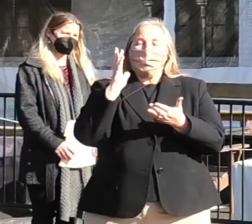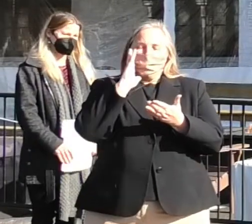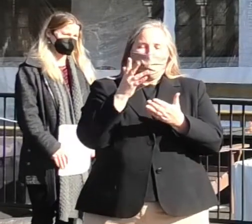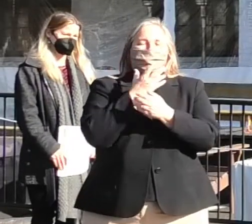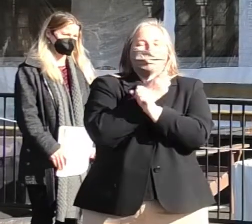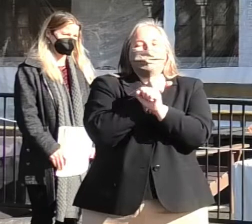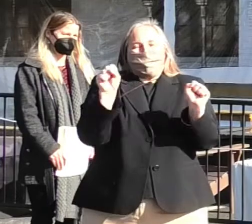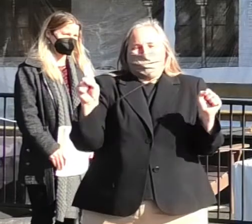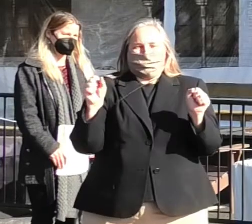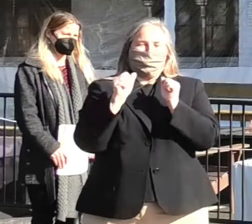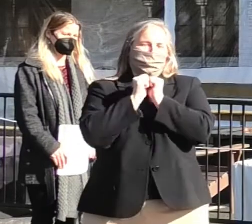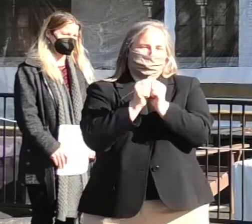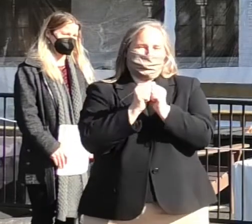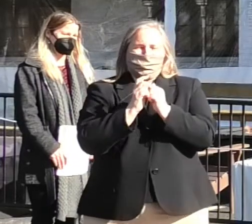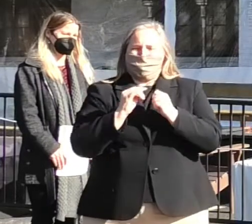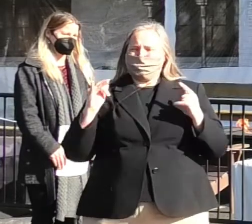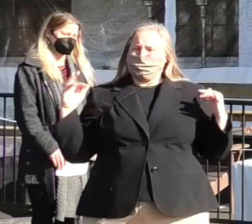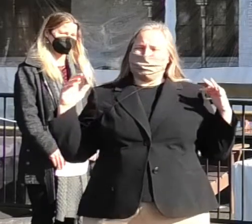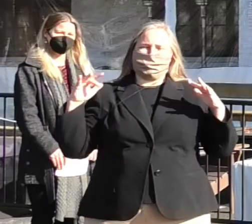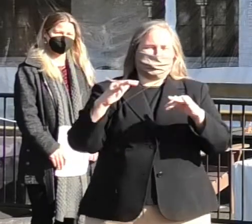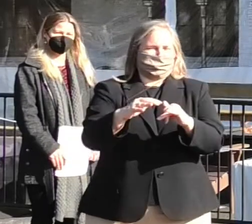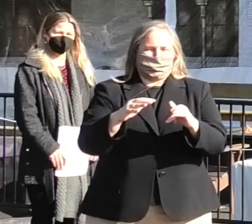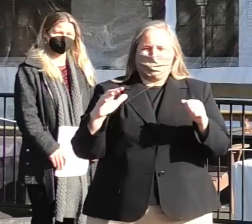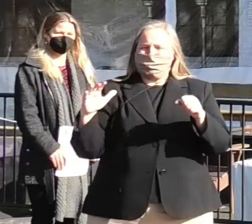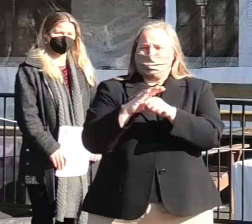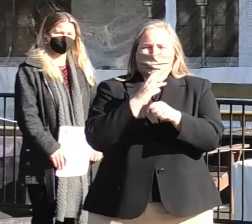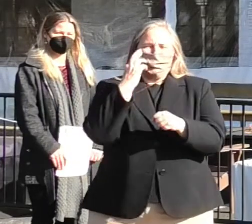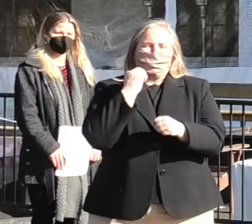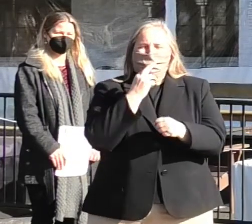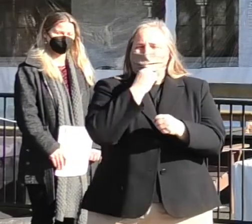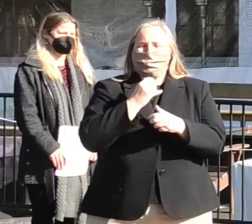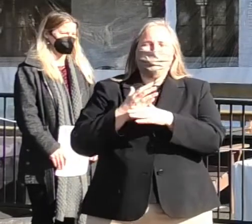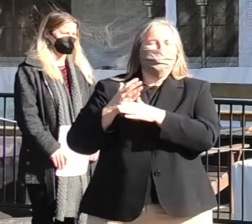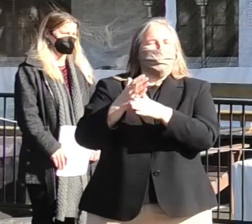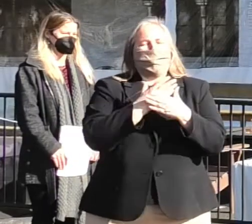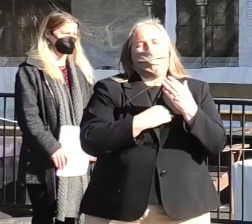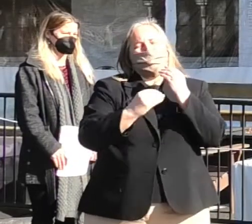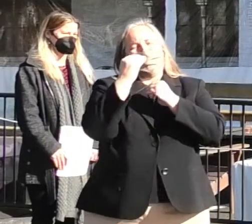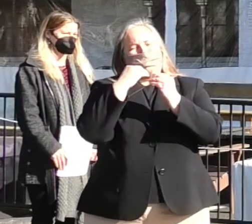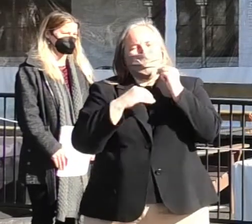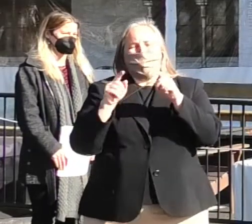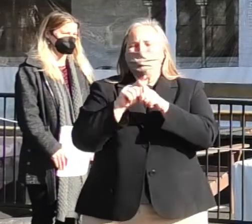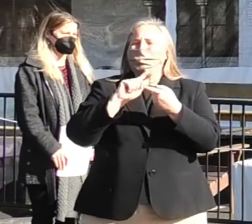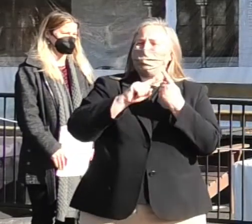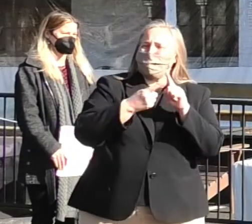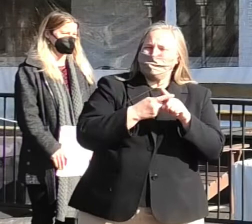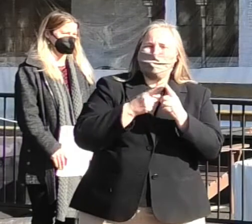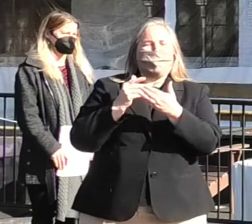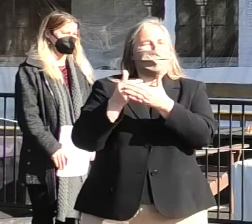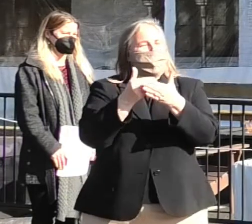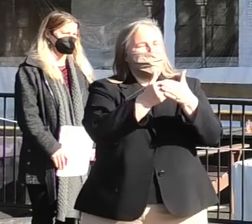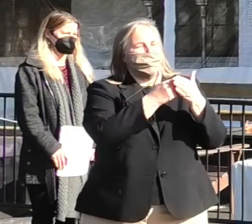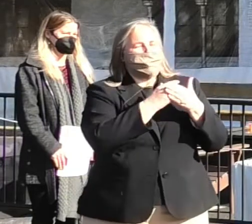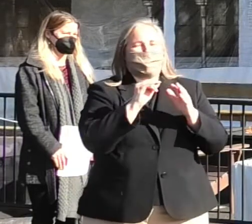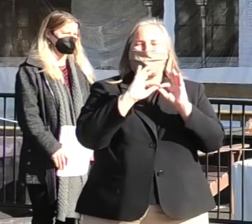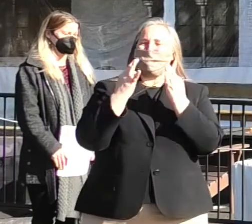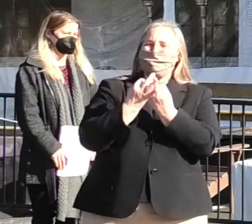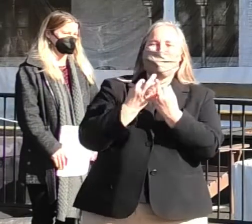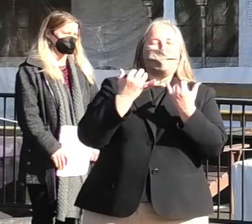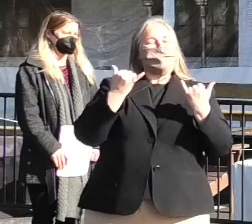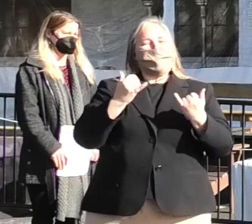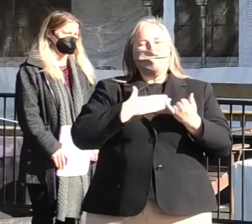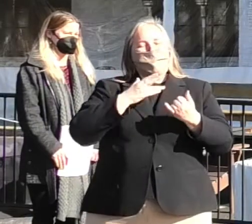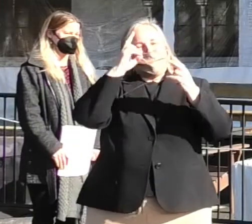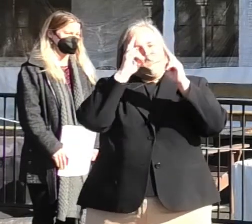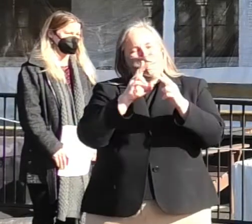and fill these restaurants and share a meal as friends, as neighbors, and as family. It's now my honor